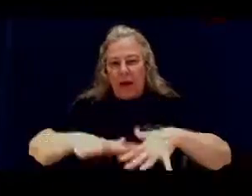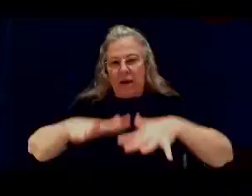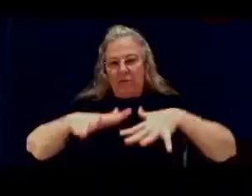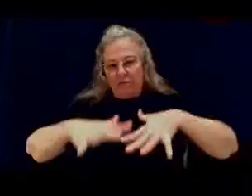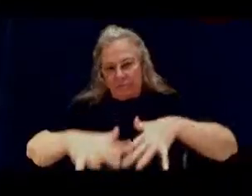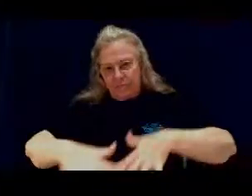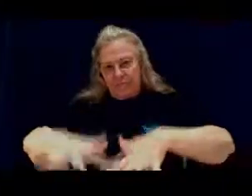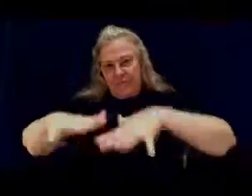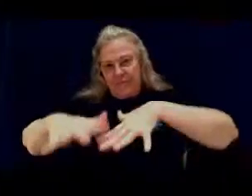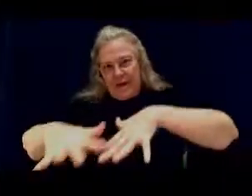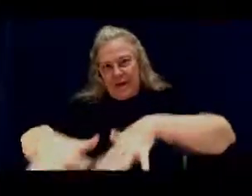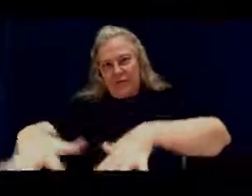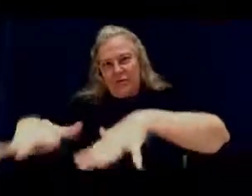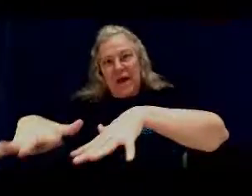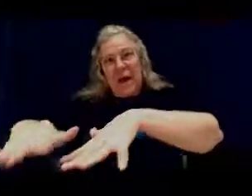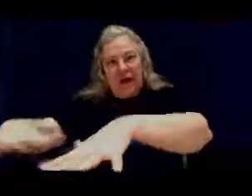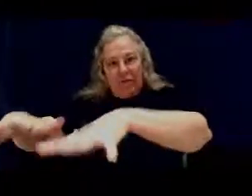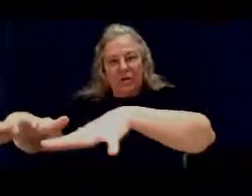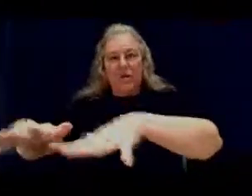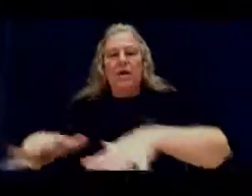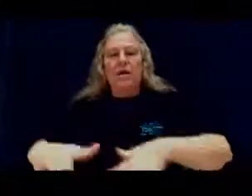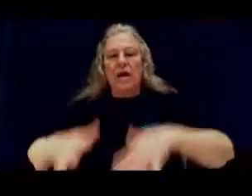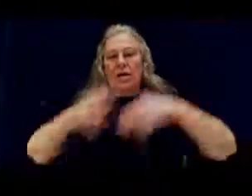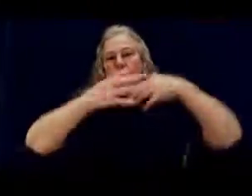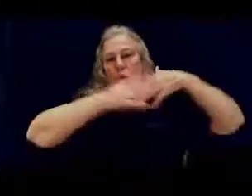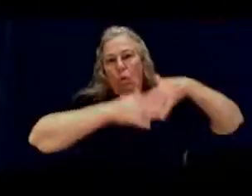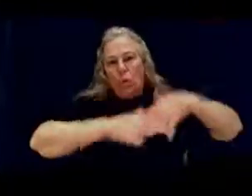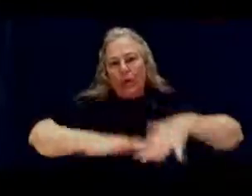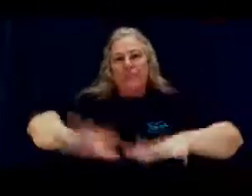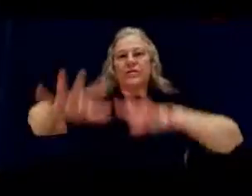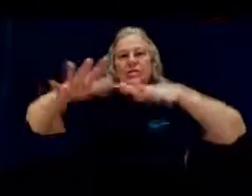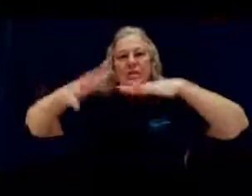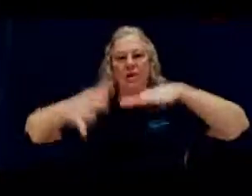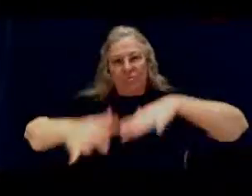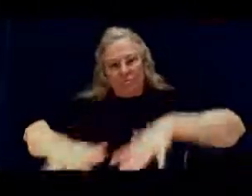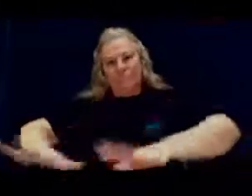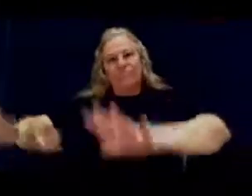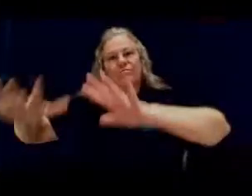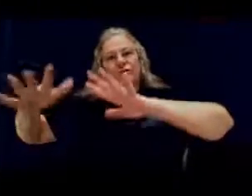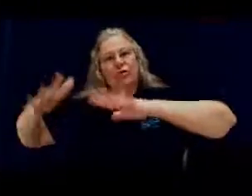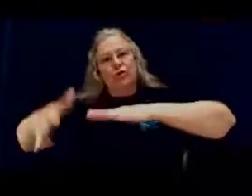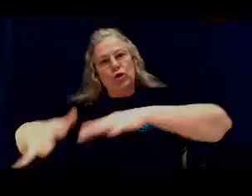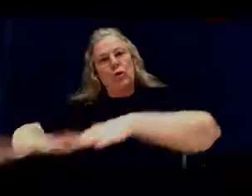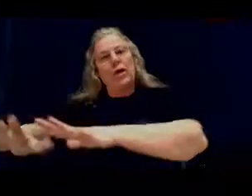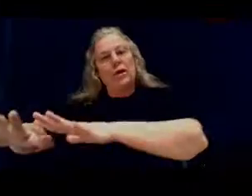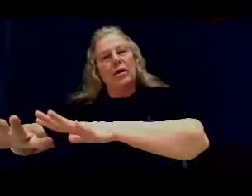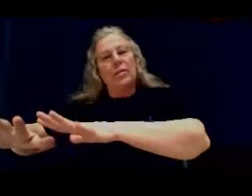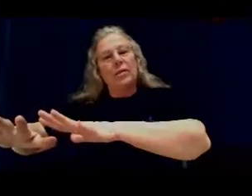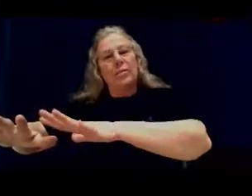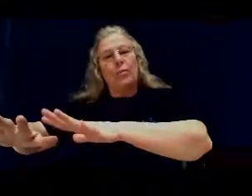and it goes out. Now, waves, then you show a little bit